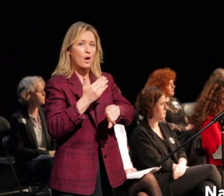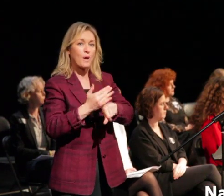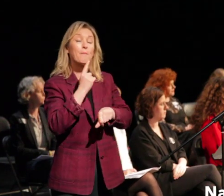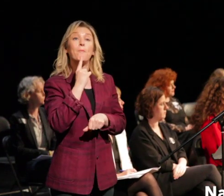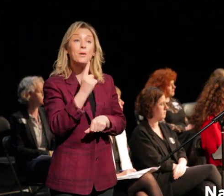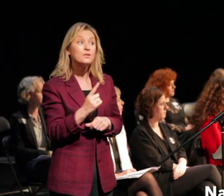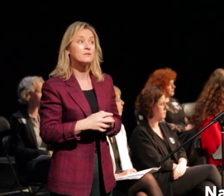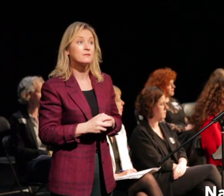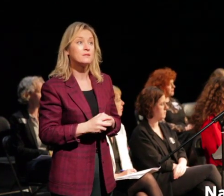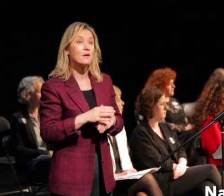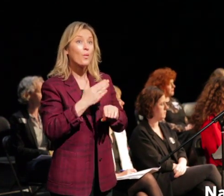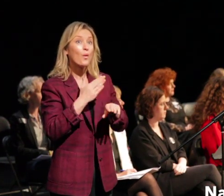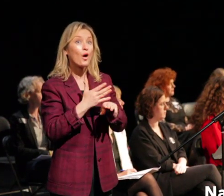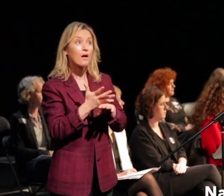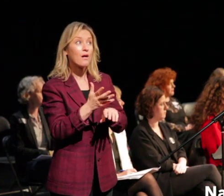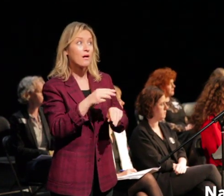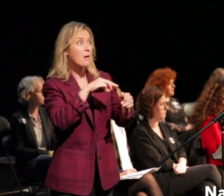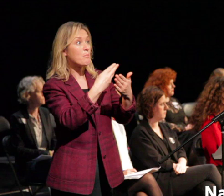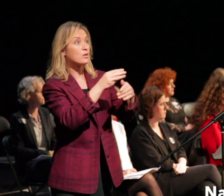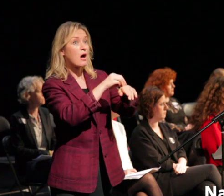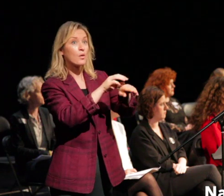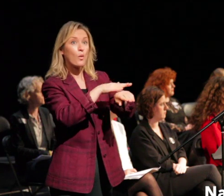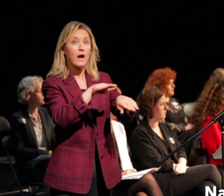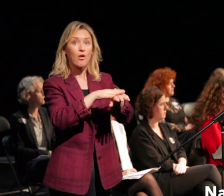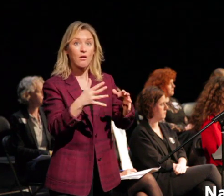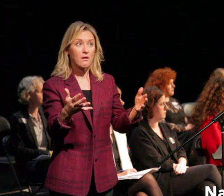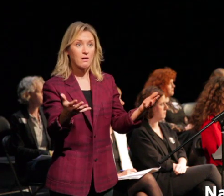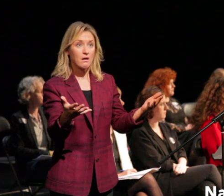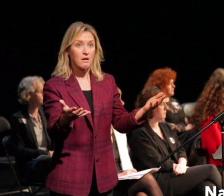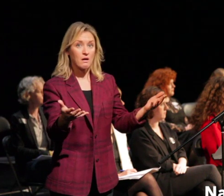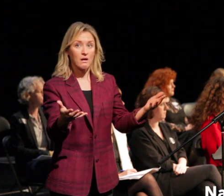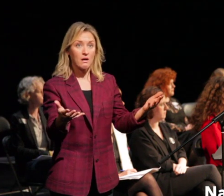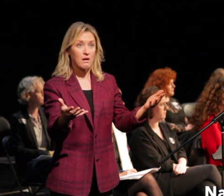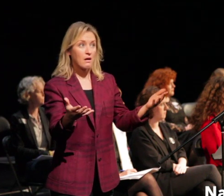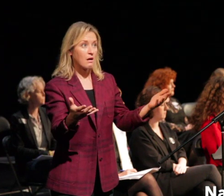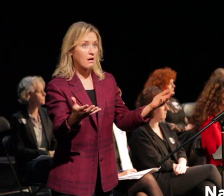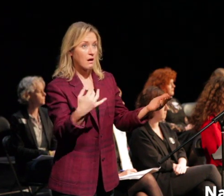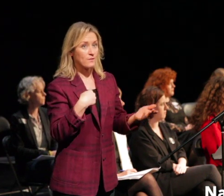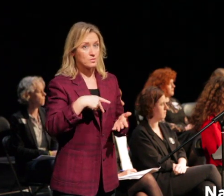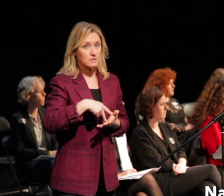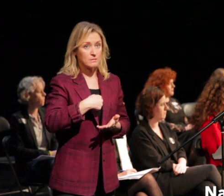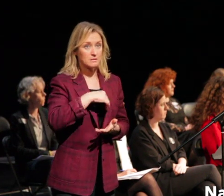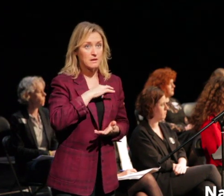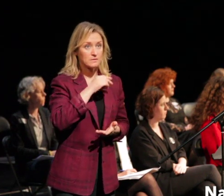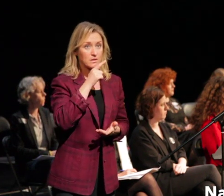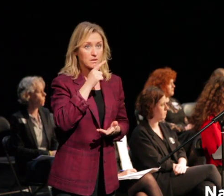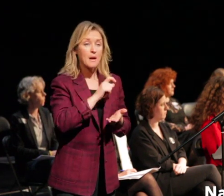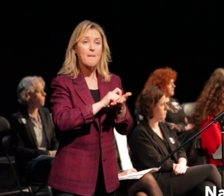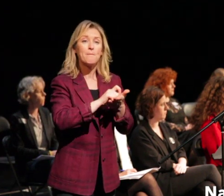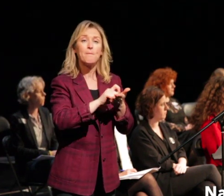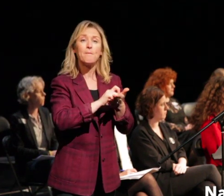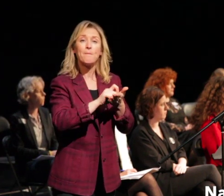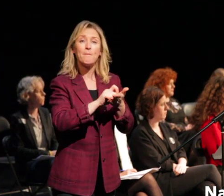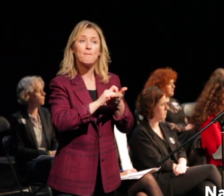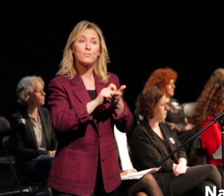Unfortunately, however, when that work can't find an outlet, I can't let the writing do the talking, and so I have to do it myself. Playwrights, all